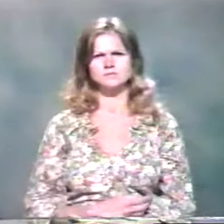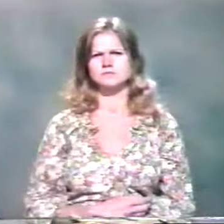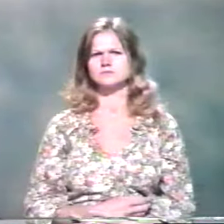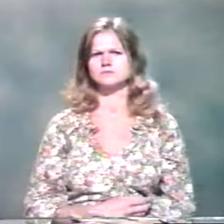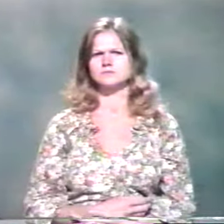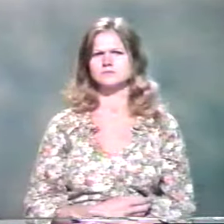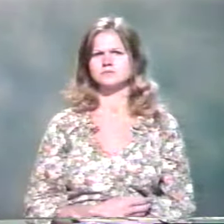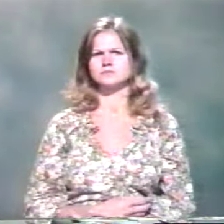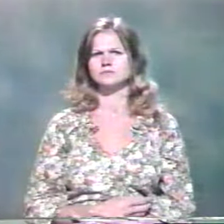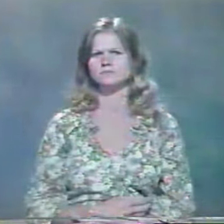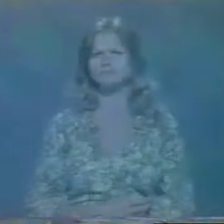no.